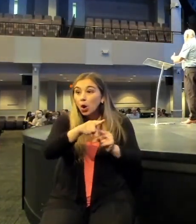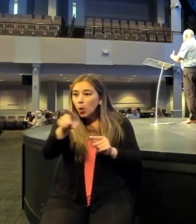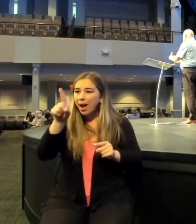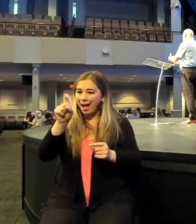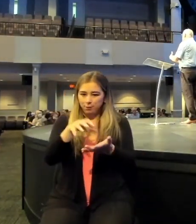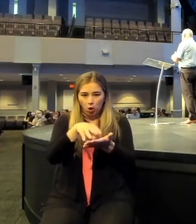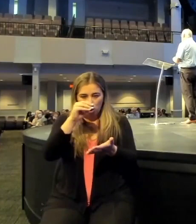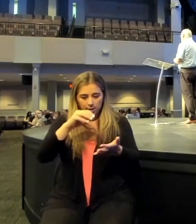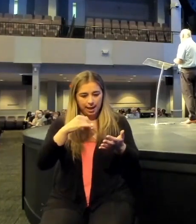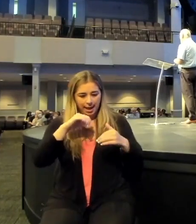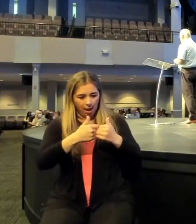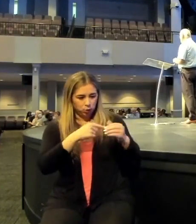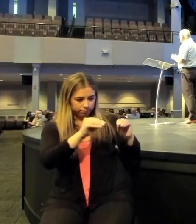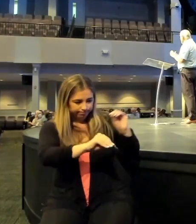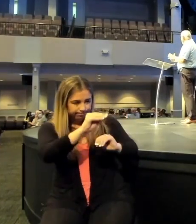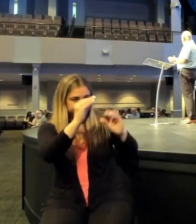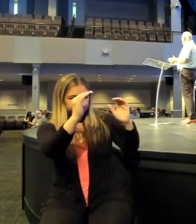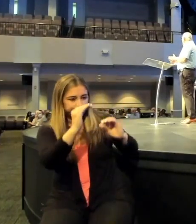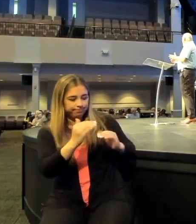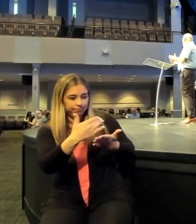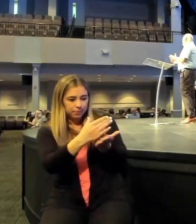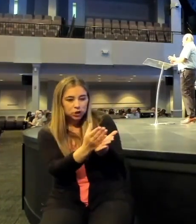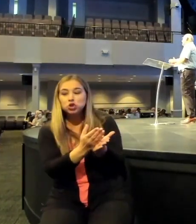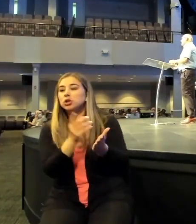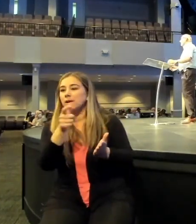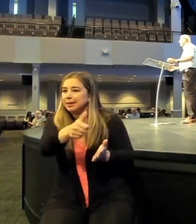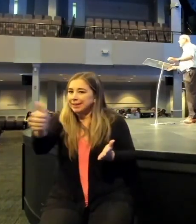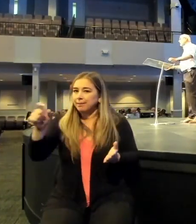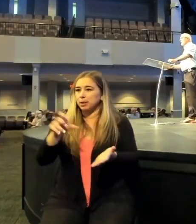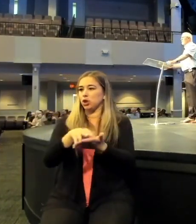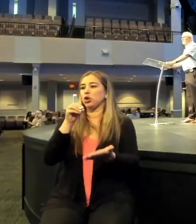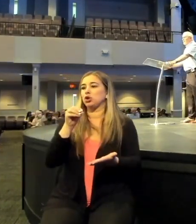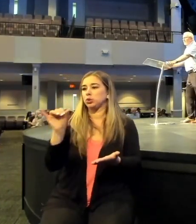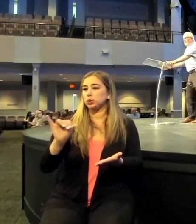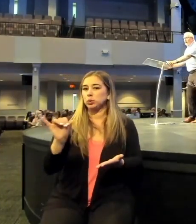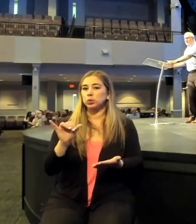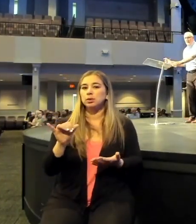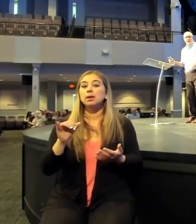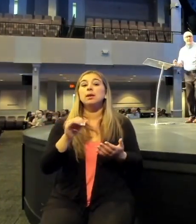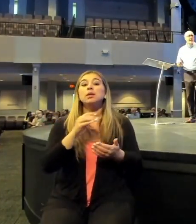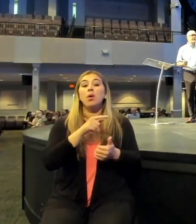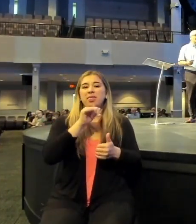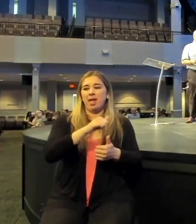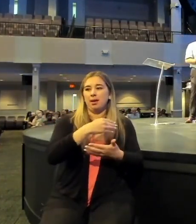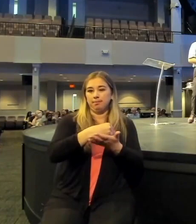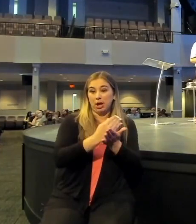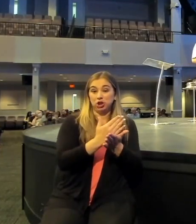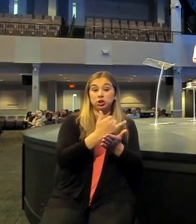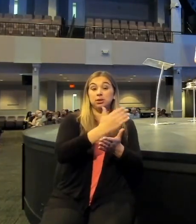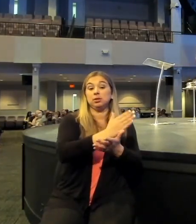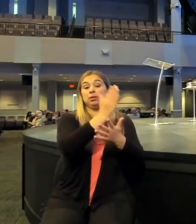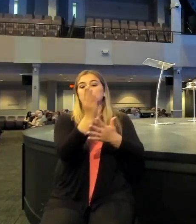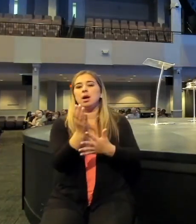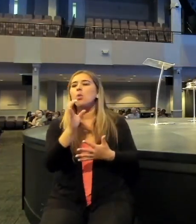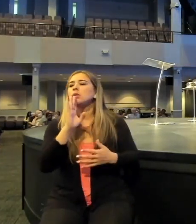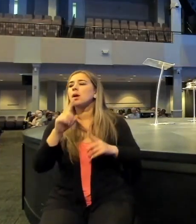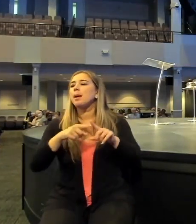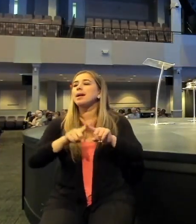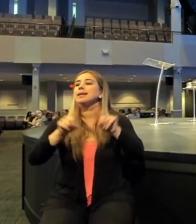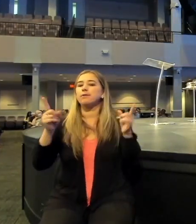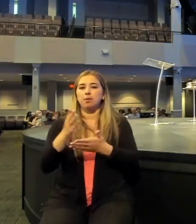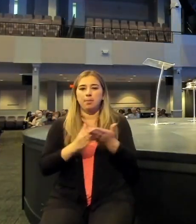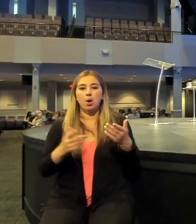how to manage things as well. And it's true for another area of our life that I want to talk to us about today. I want to talk to us